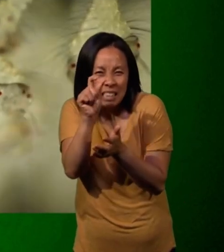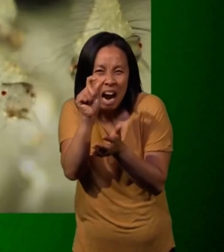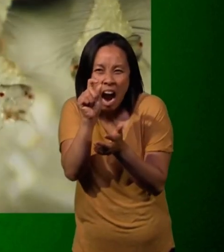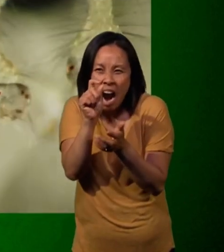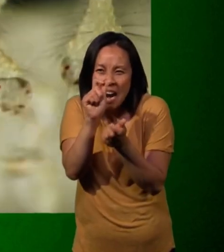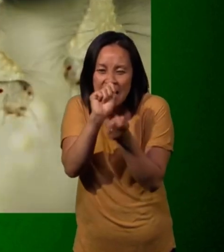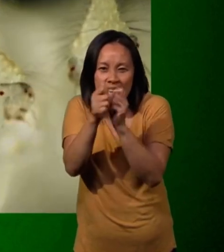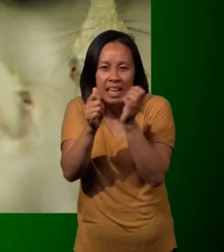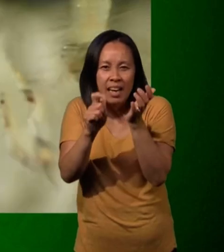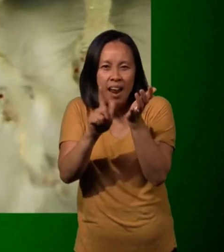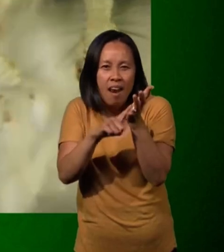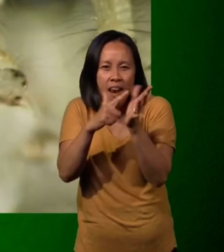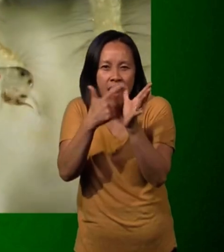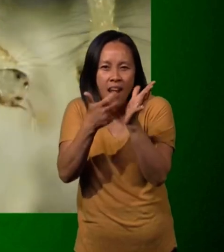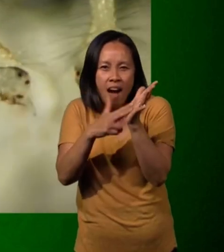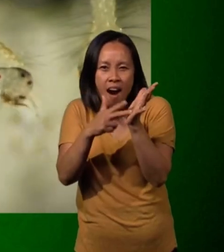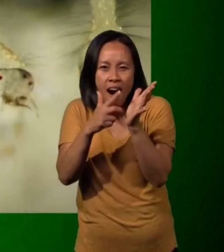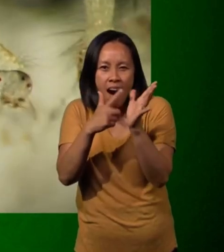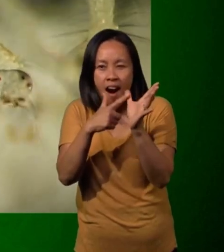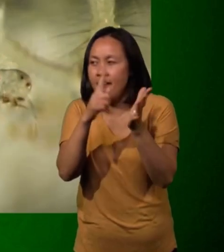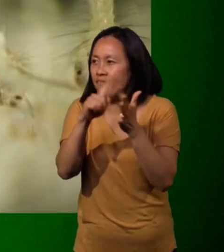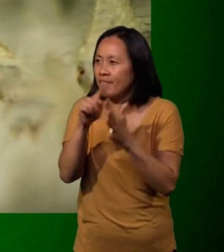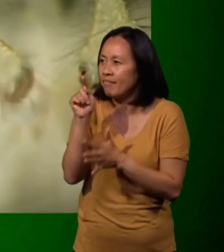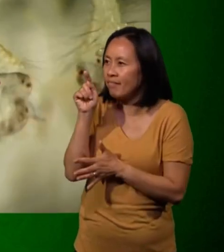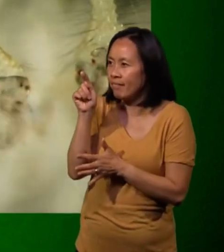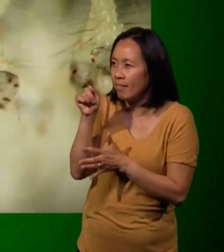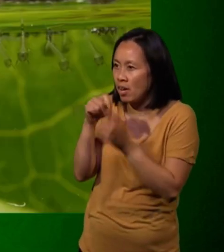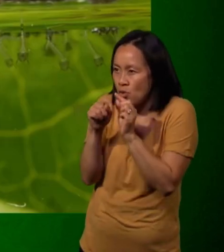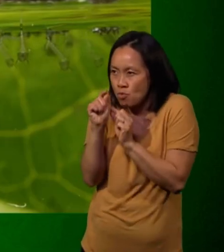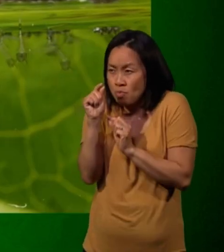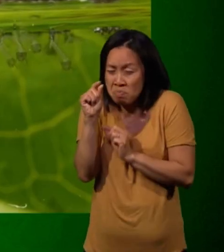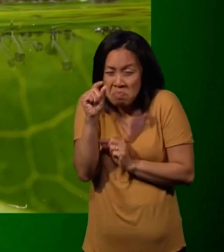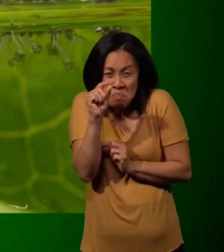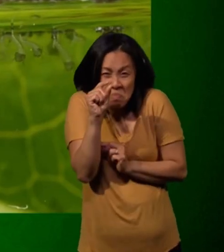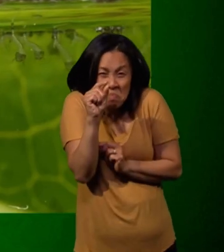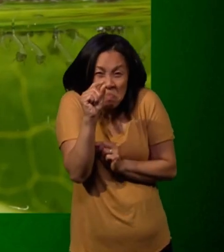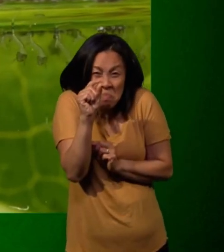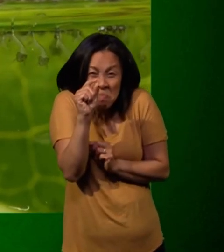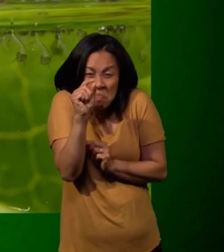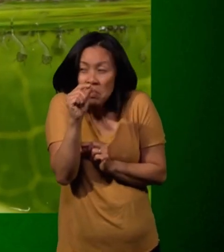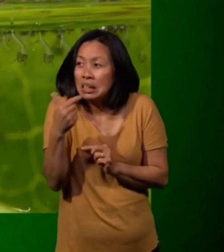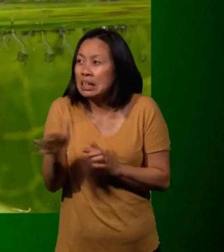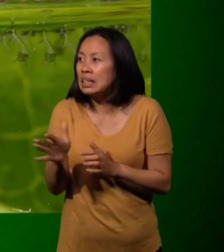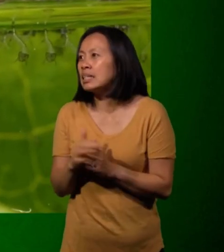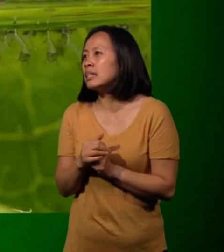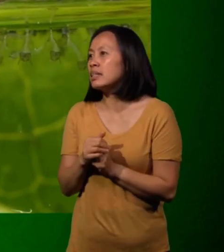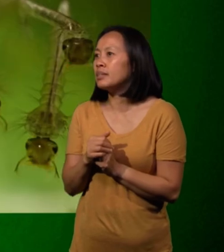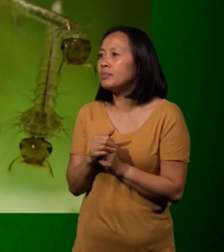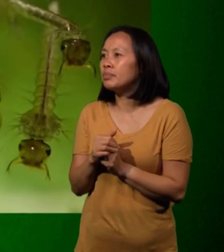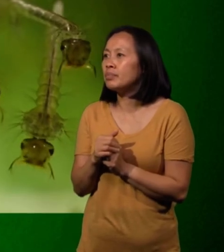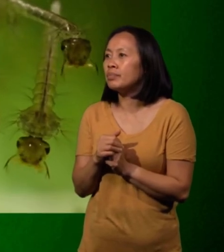They emerge as tiny larvae, measuring just a millimetre in length.